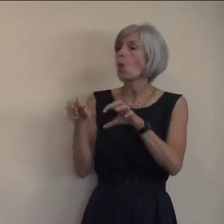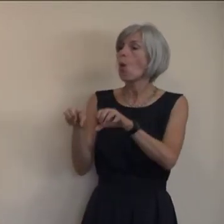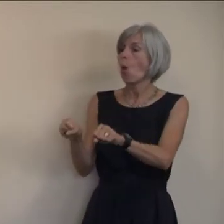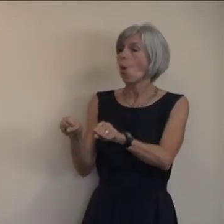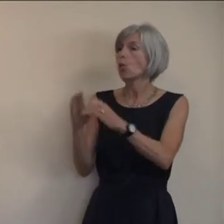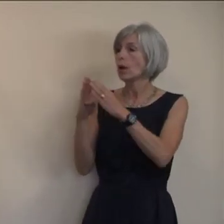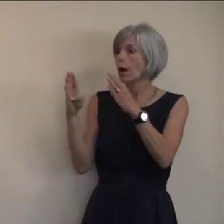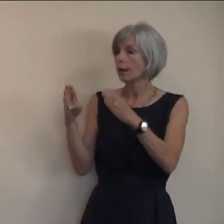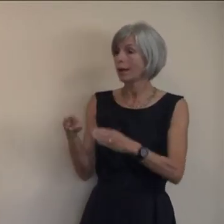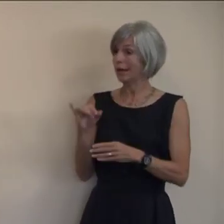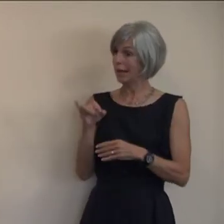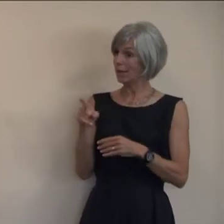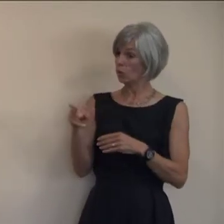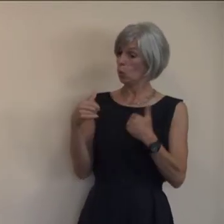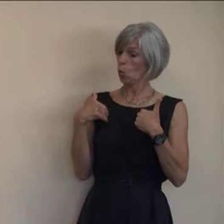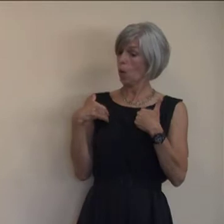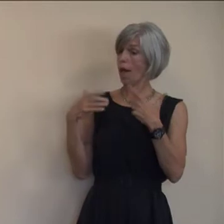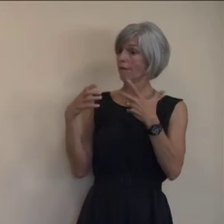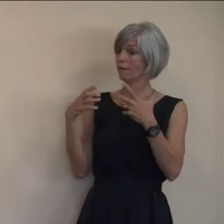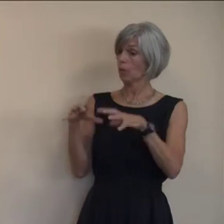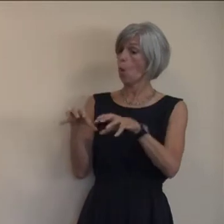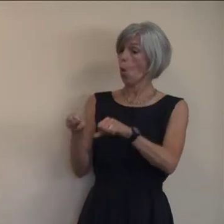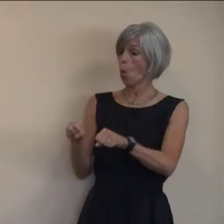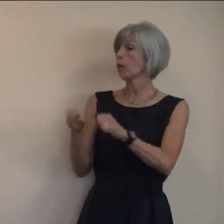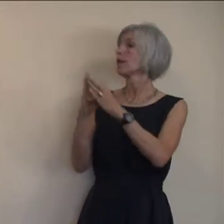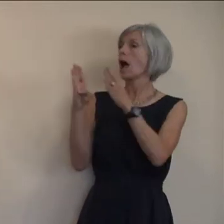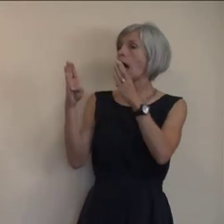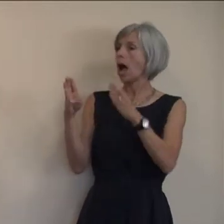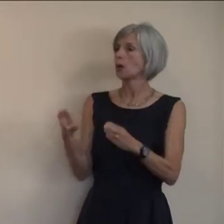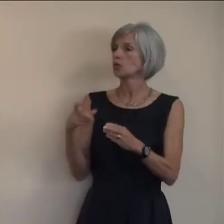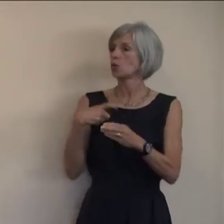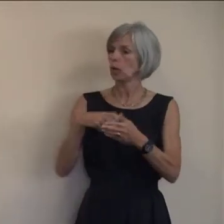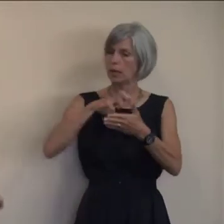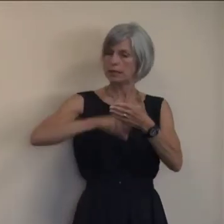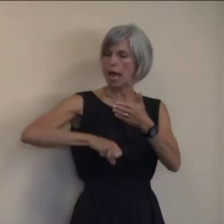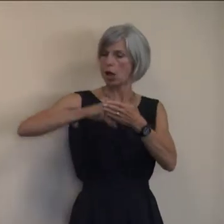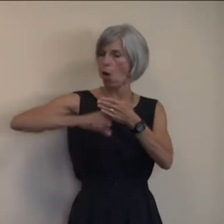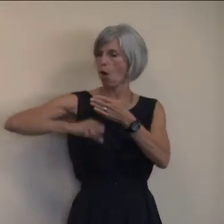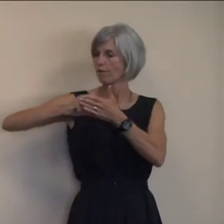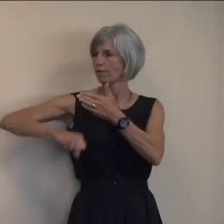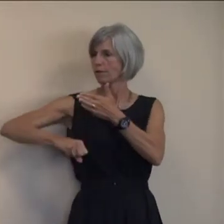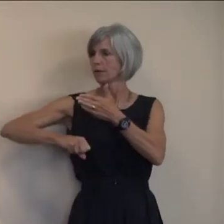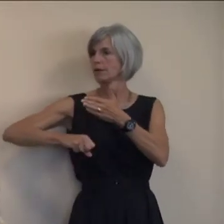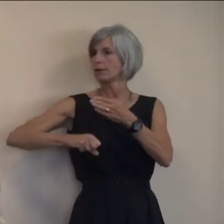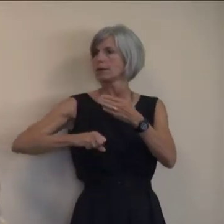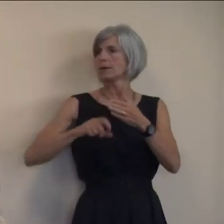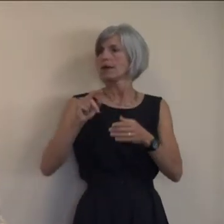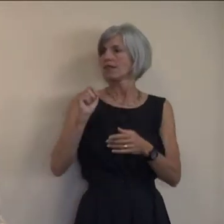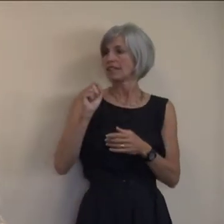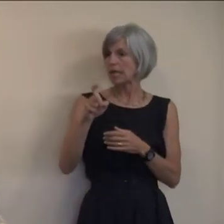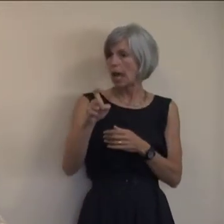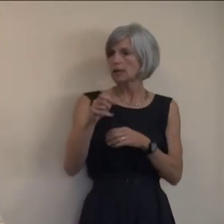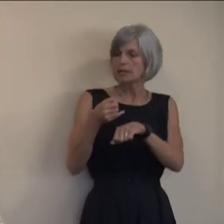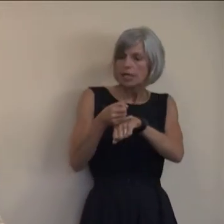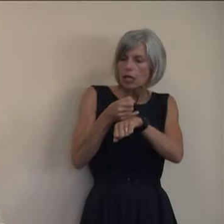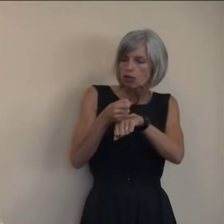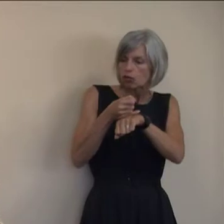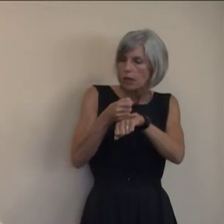If you are a homeowner, you can take off of your taxes the interest that you pay on your mortgage.